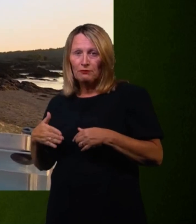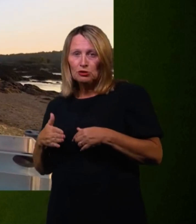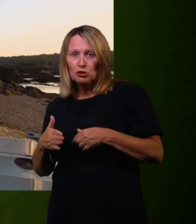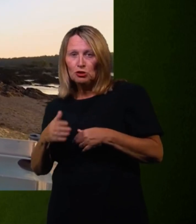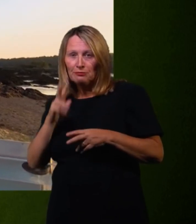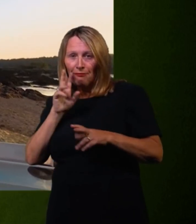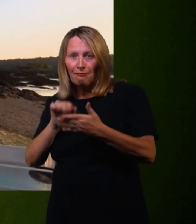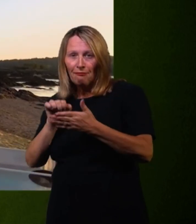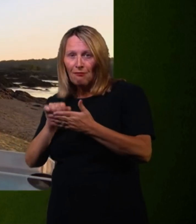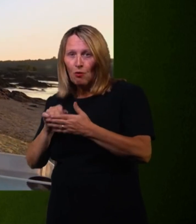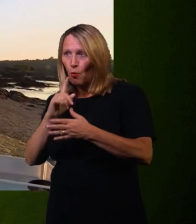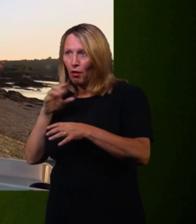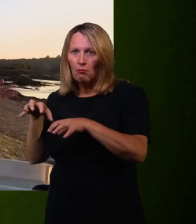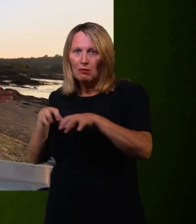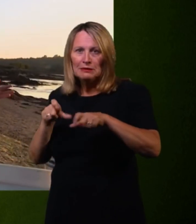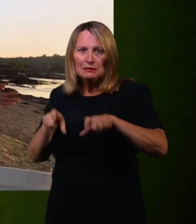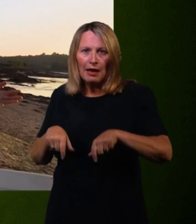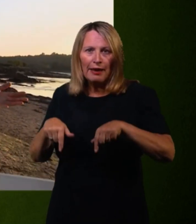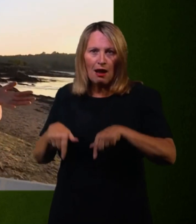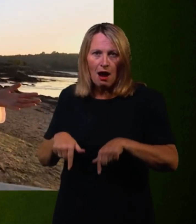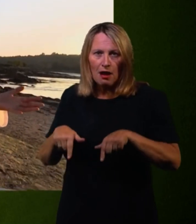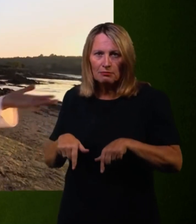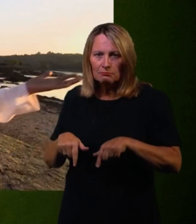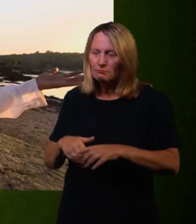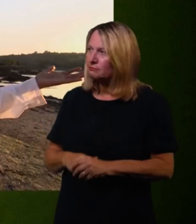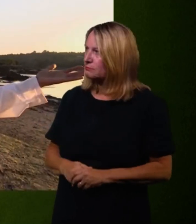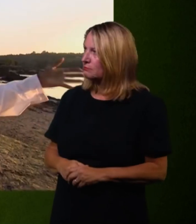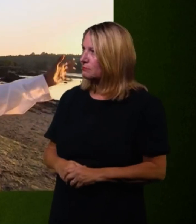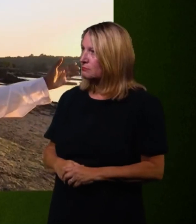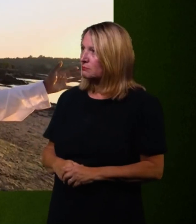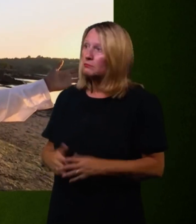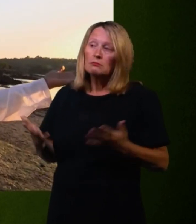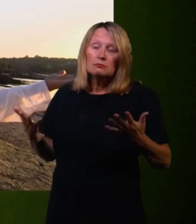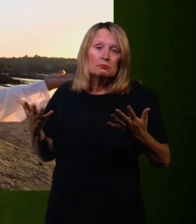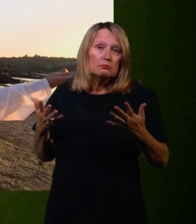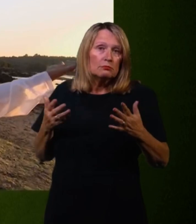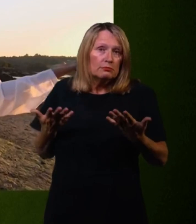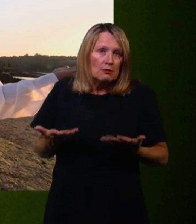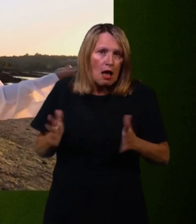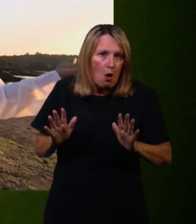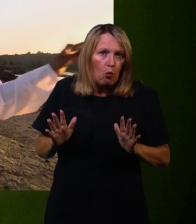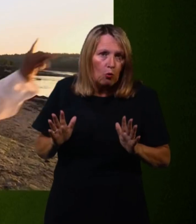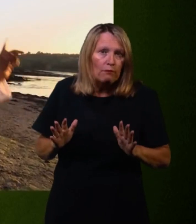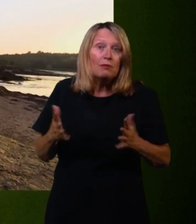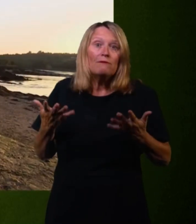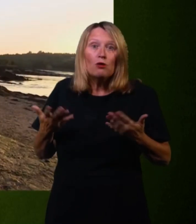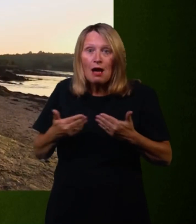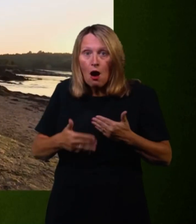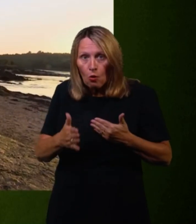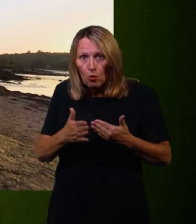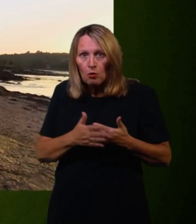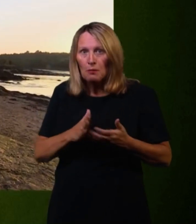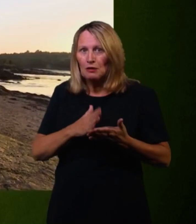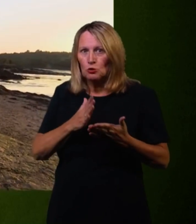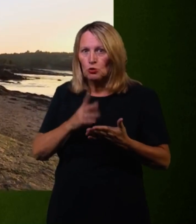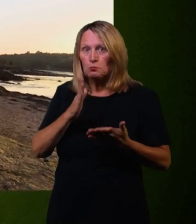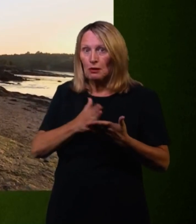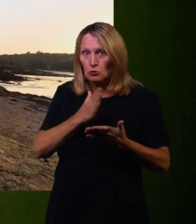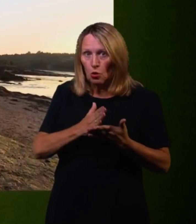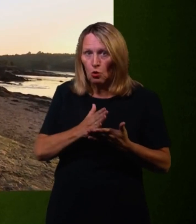for these tropical species when they get marooned here. So that's for now. For now, what we need to do is make